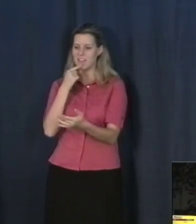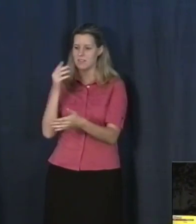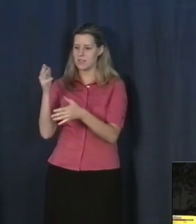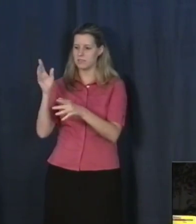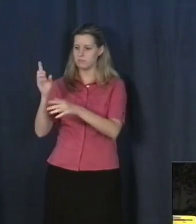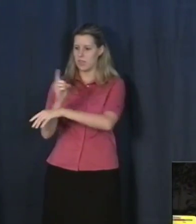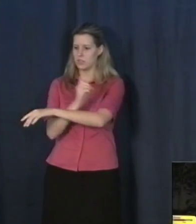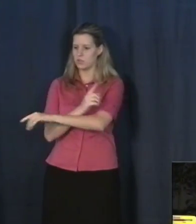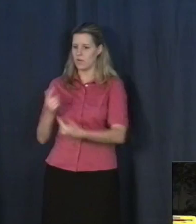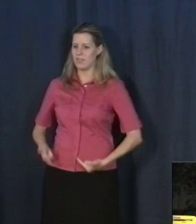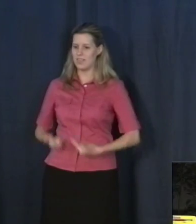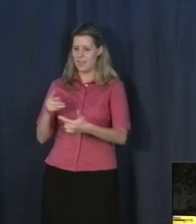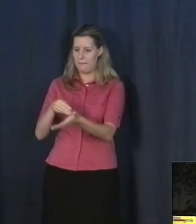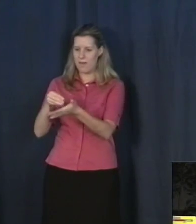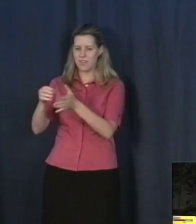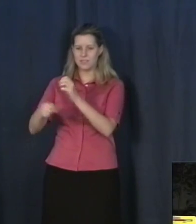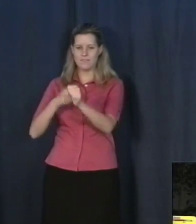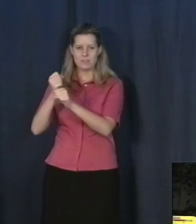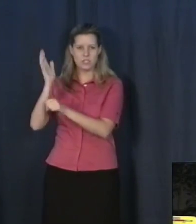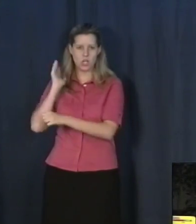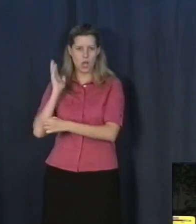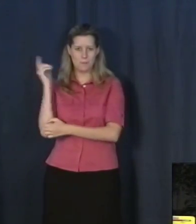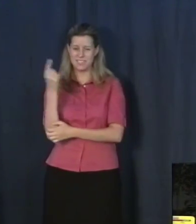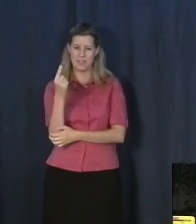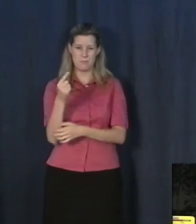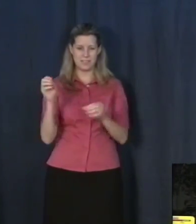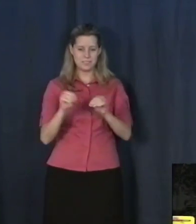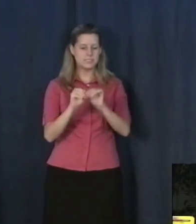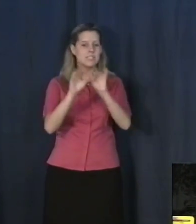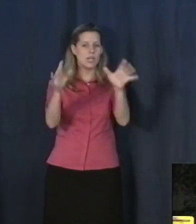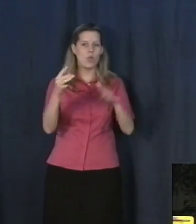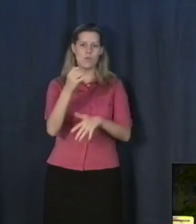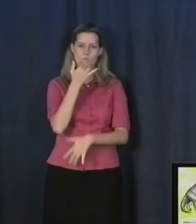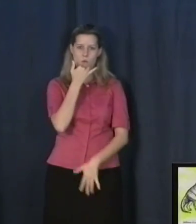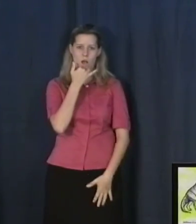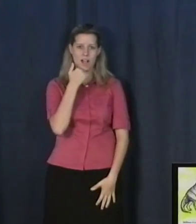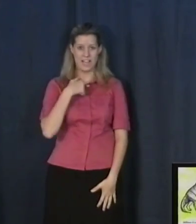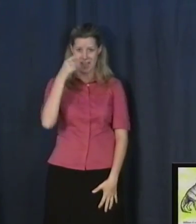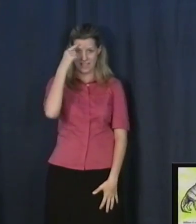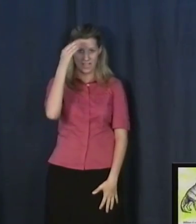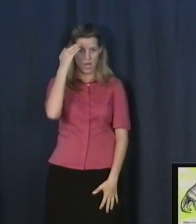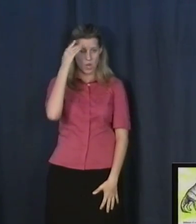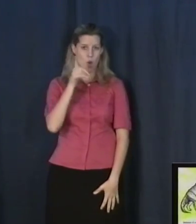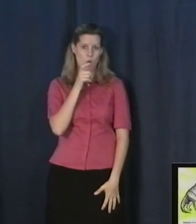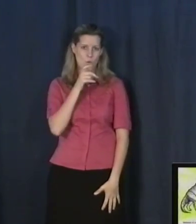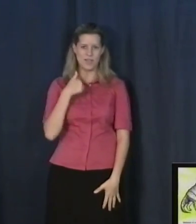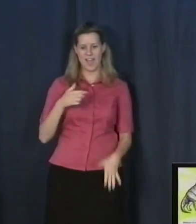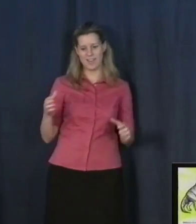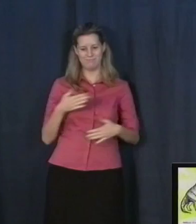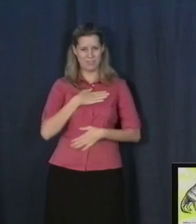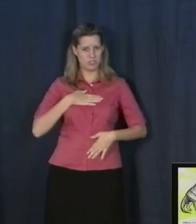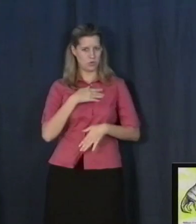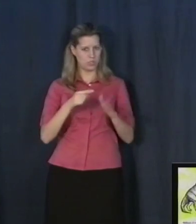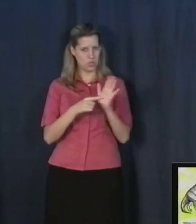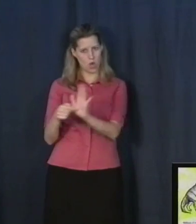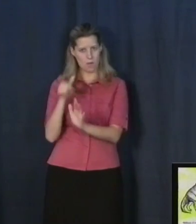dinosaurs. And yet the textbooks are saying dinosaurs lived millions of years ago. Somebody is clearly